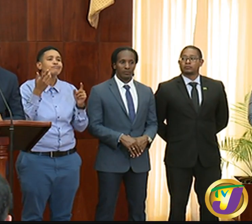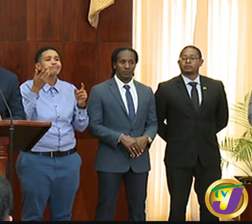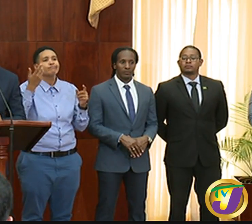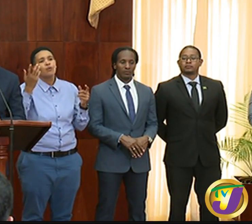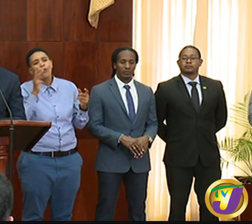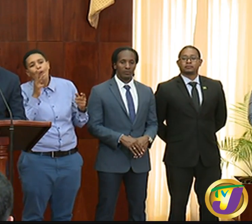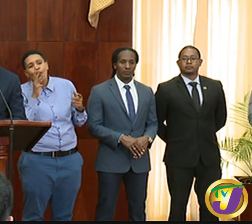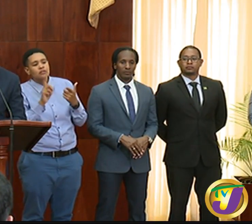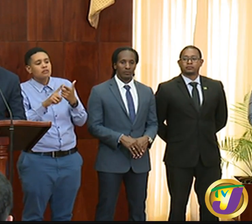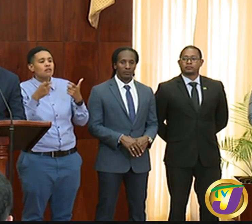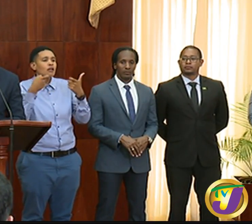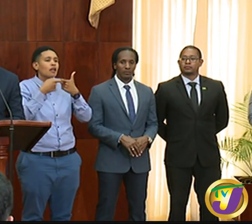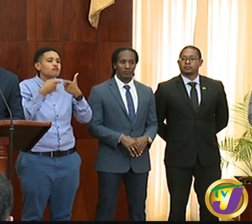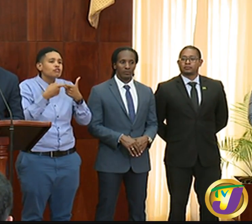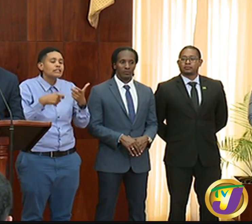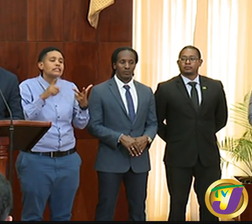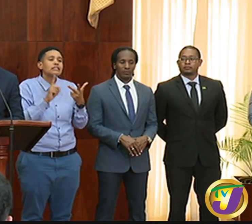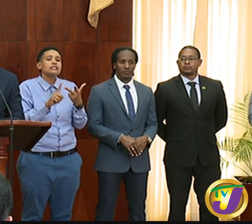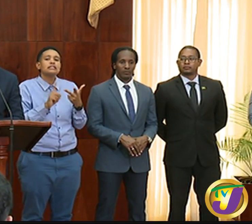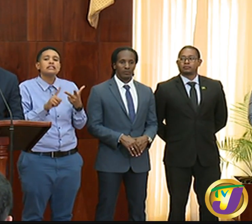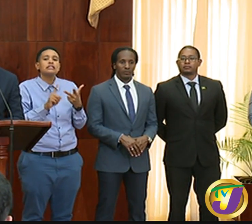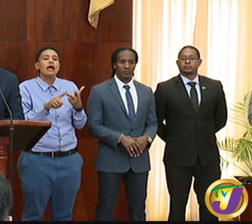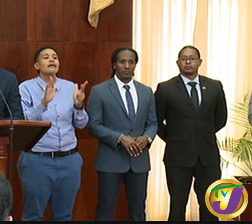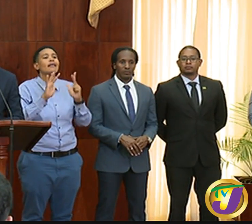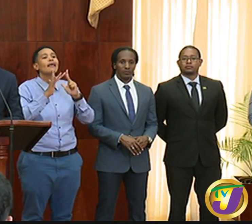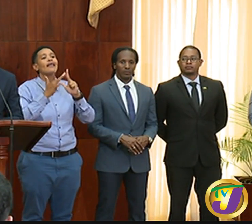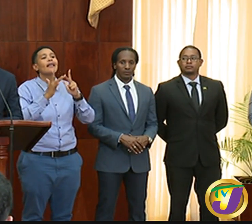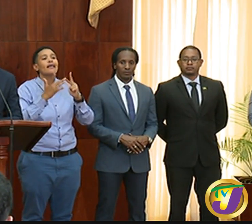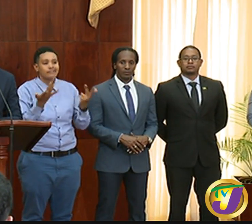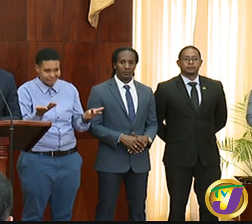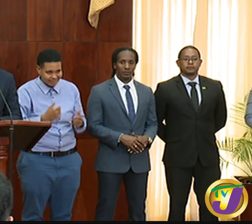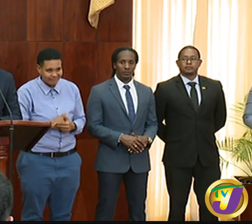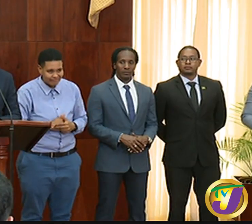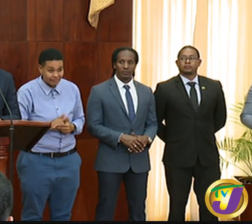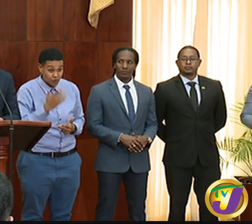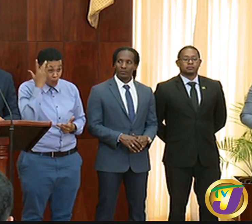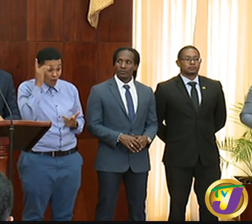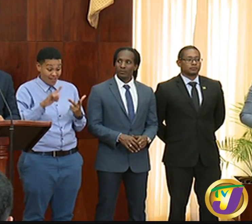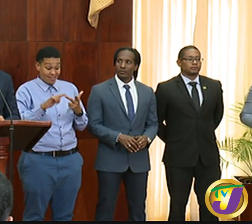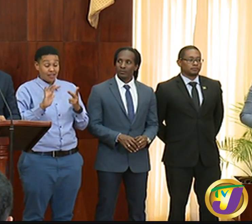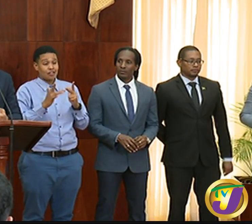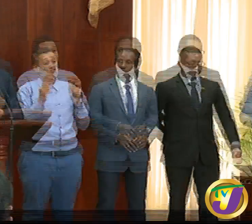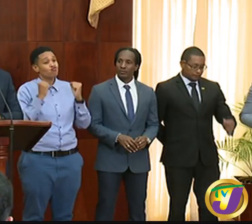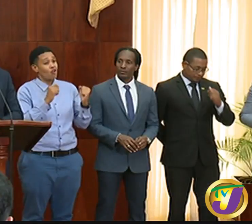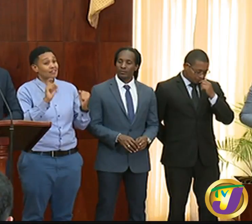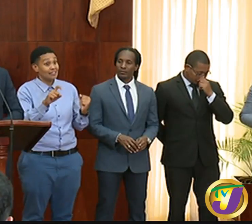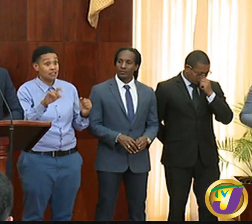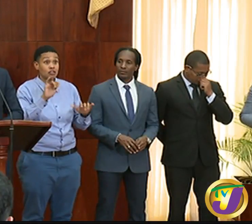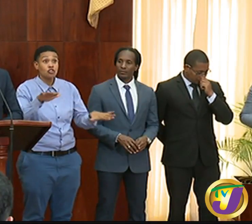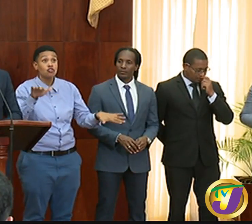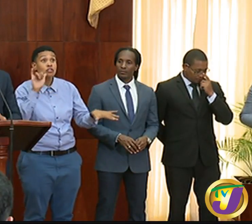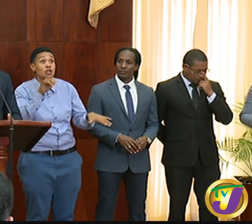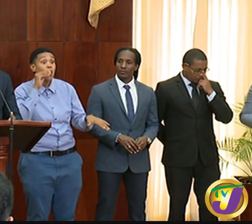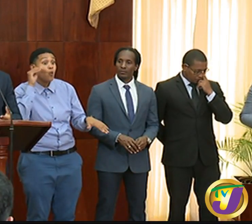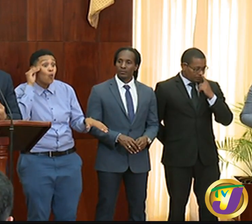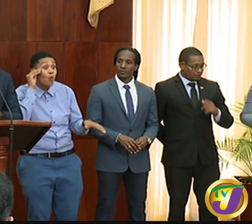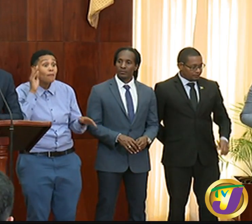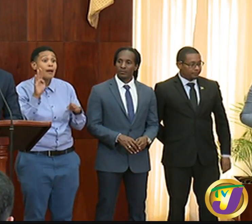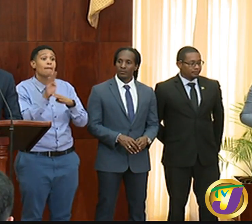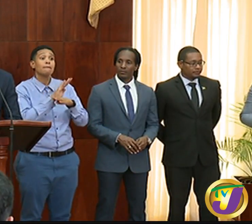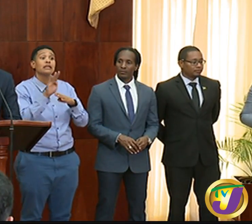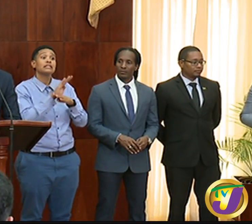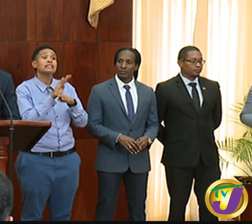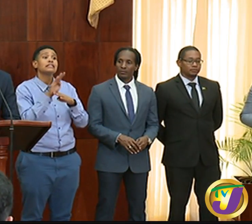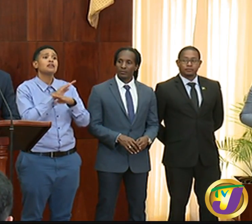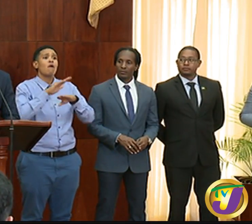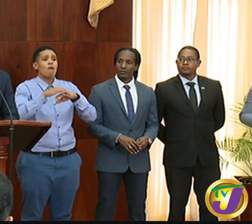water, electricity, and broadband internet. Because as children stay home and businesses